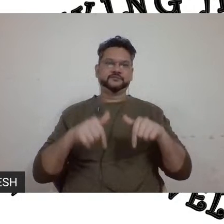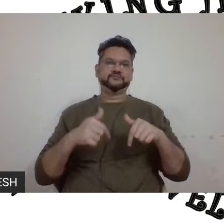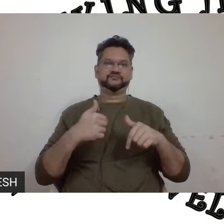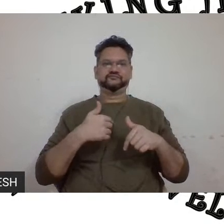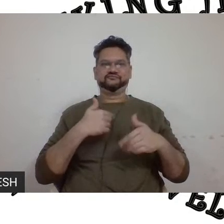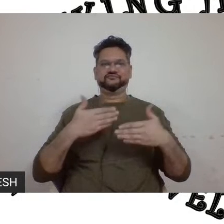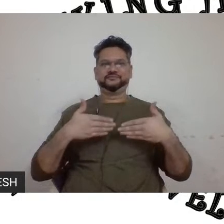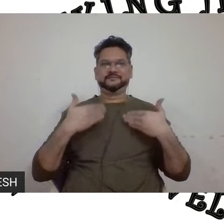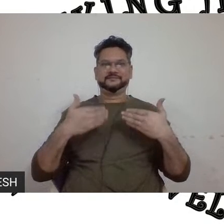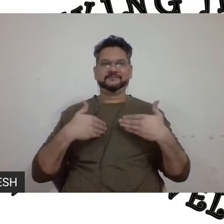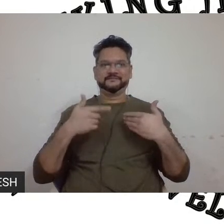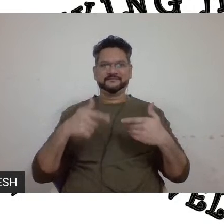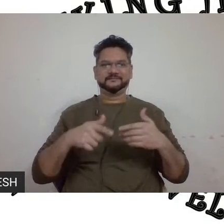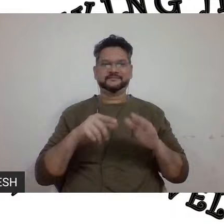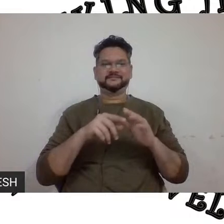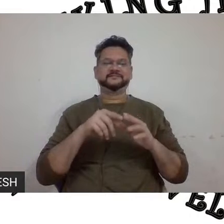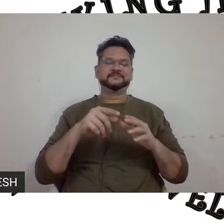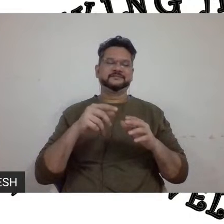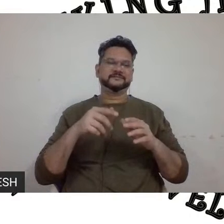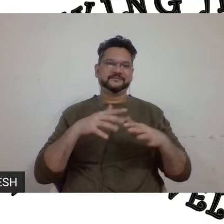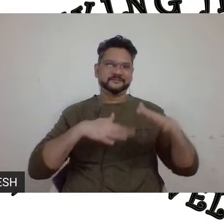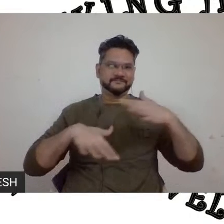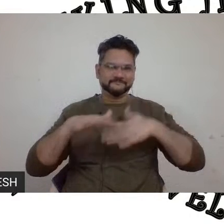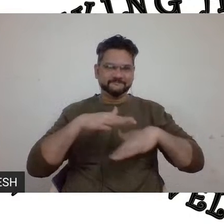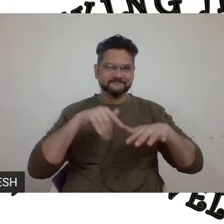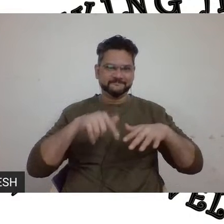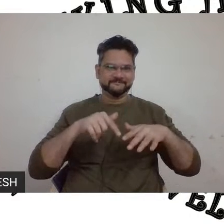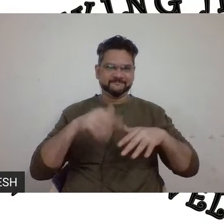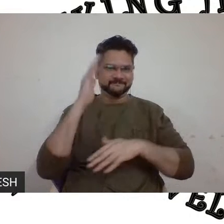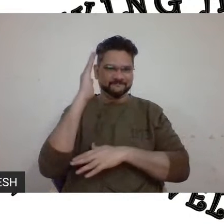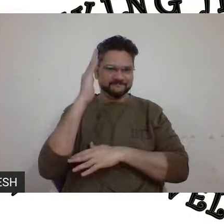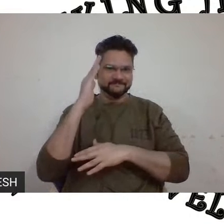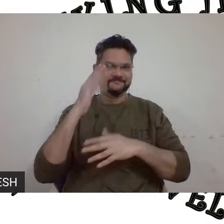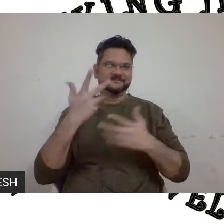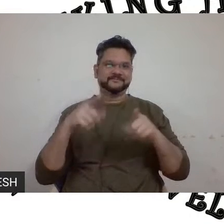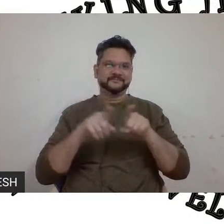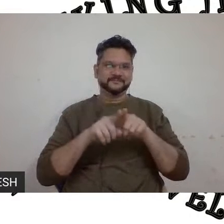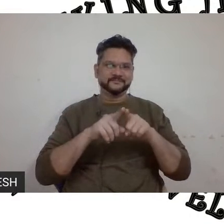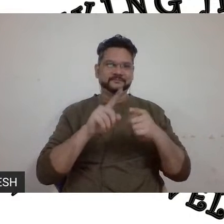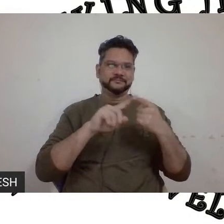forum for organizing collaboratively with educators,